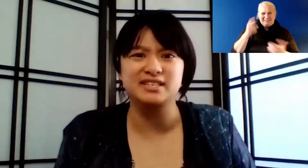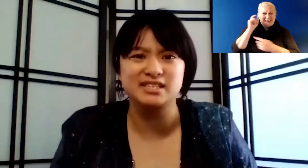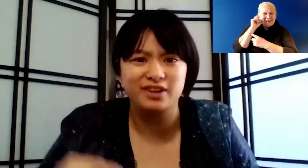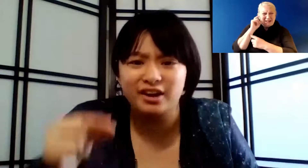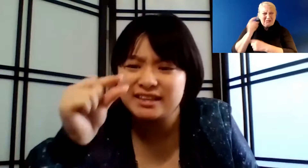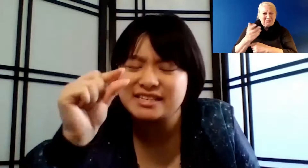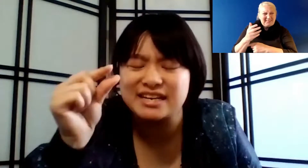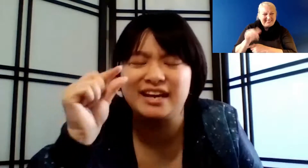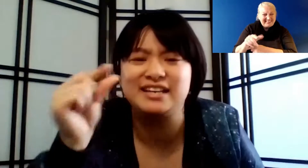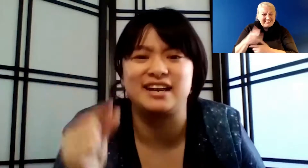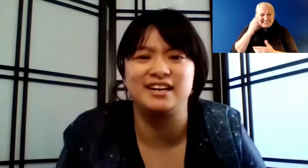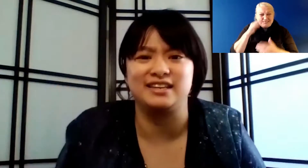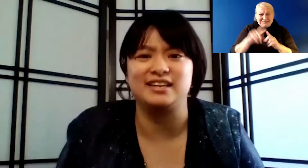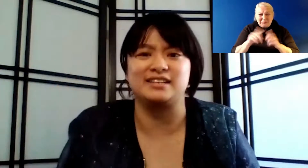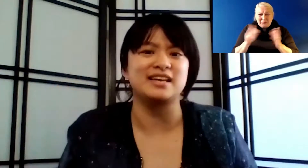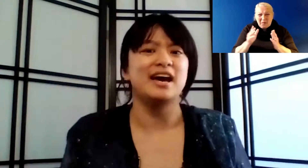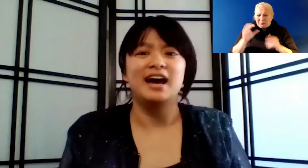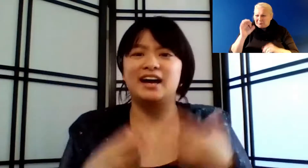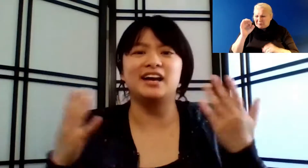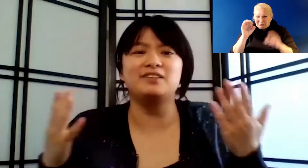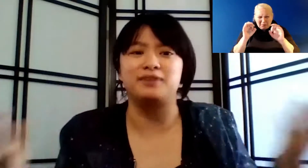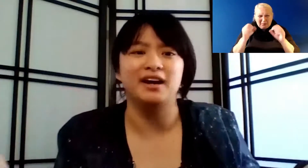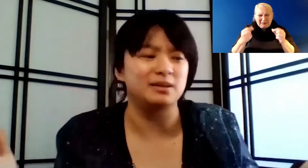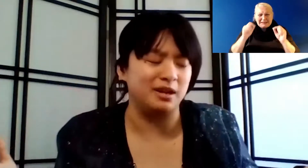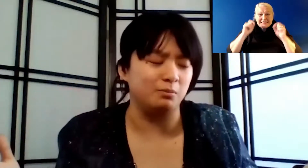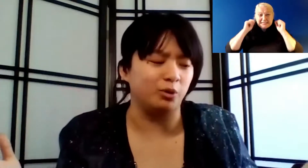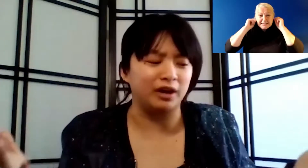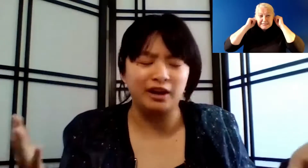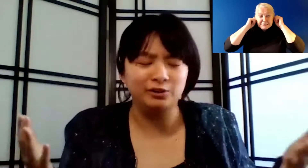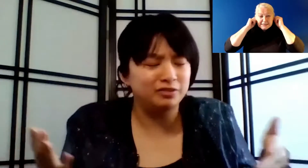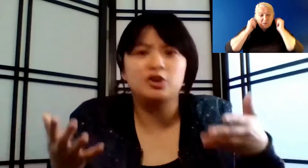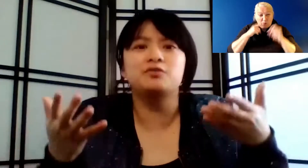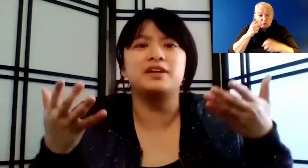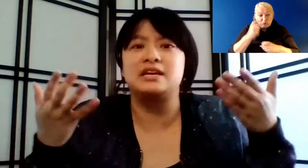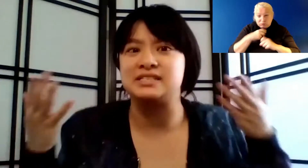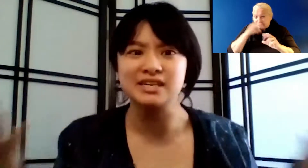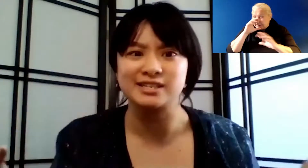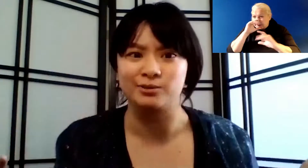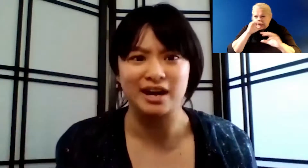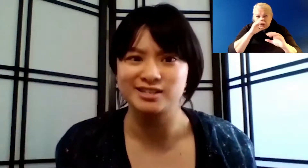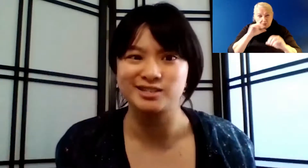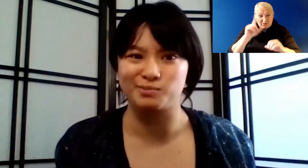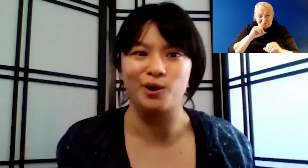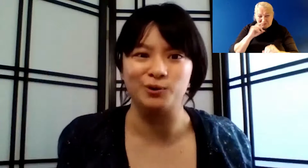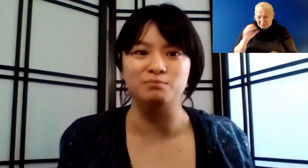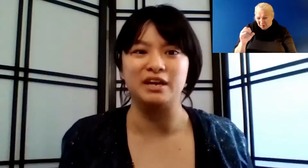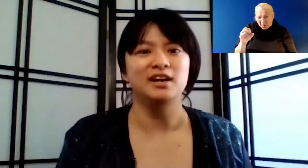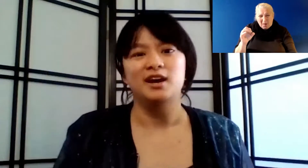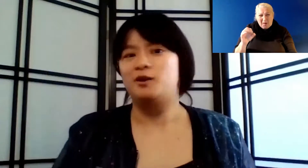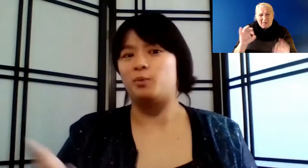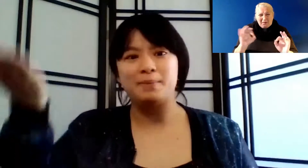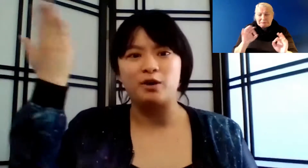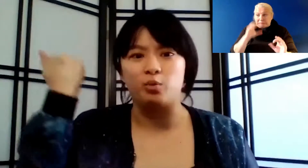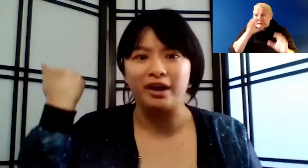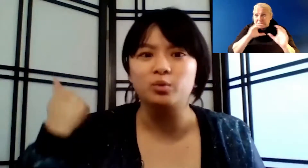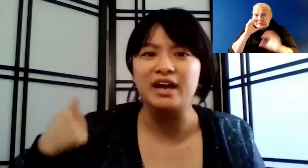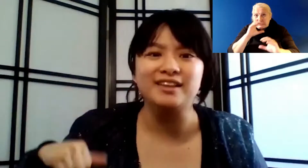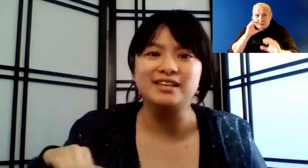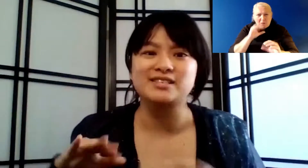have got these tiny things. I can't find them anymore. I don't even know if they exist. They're that small, but way back when, we had these